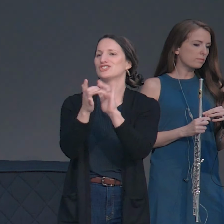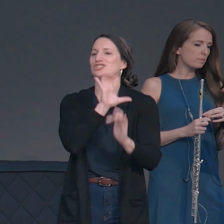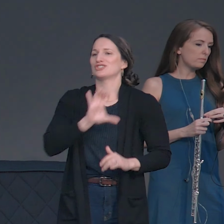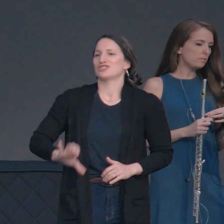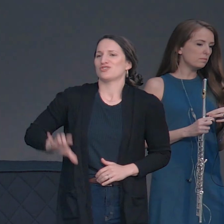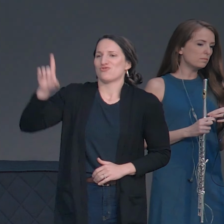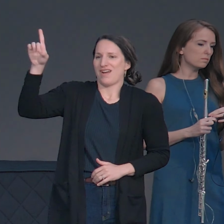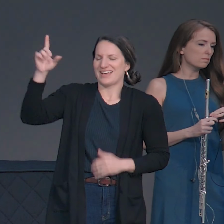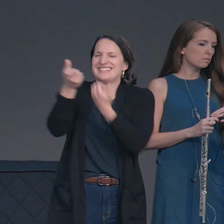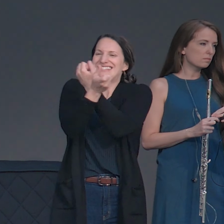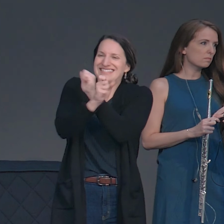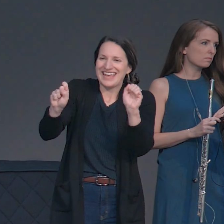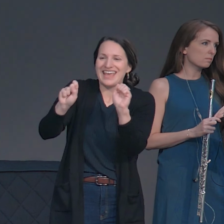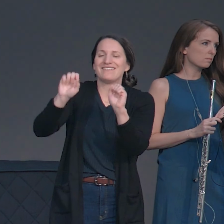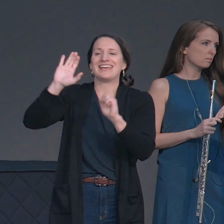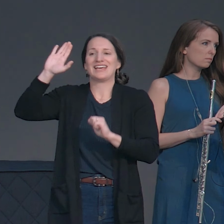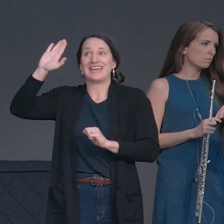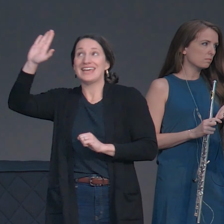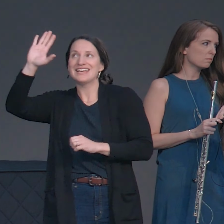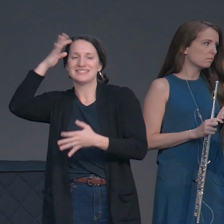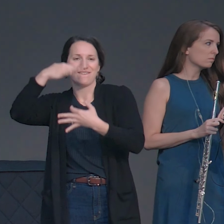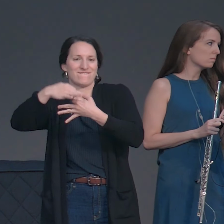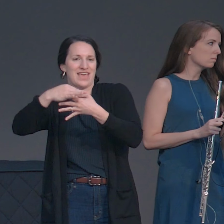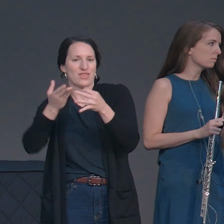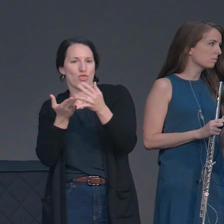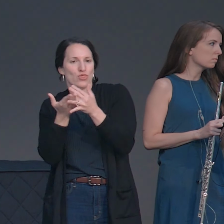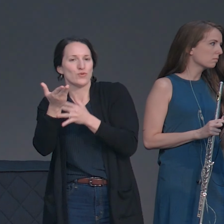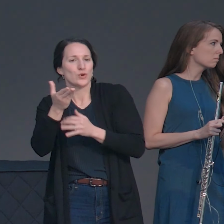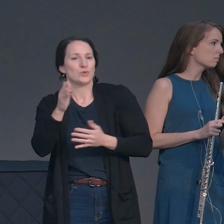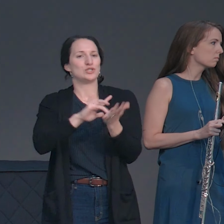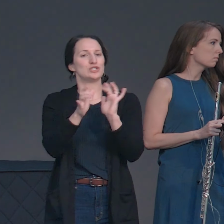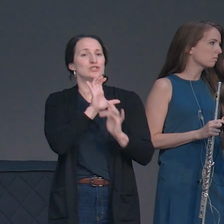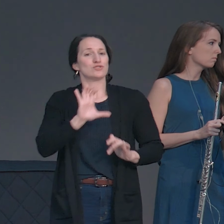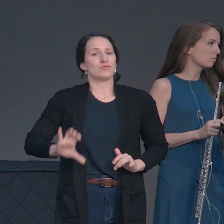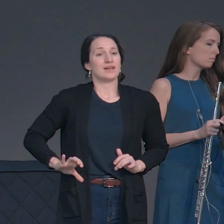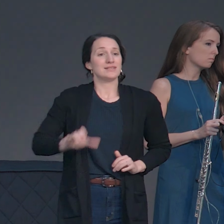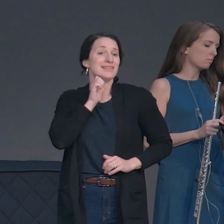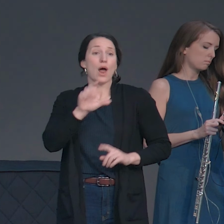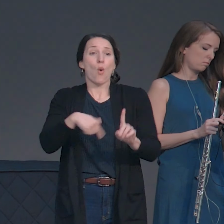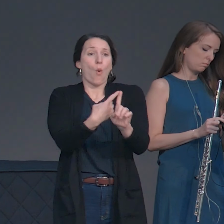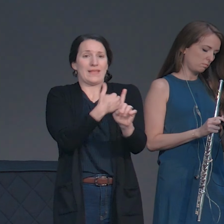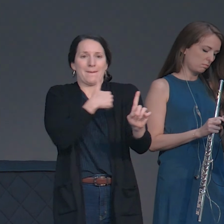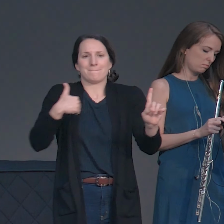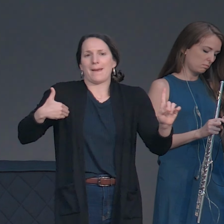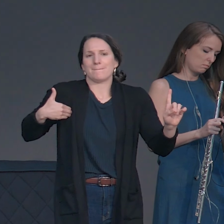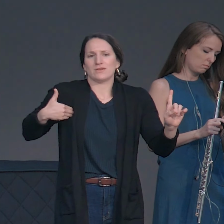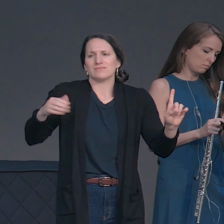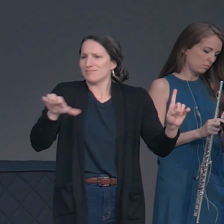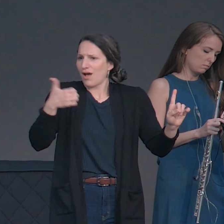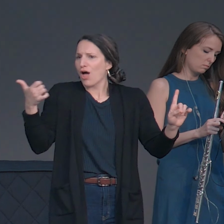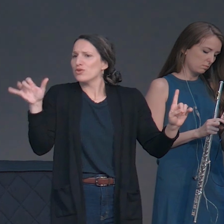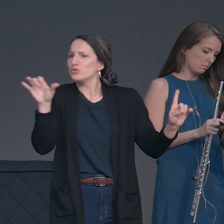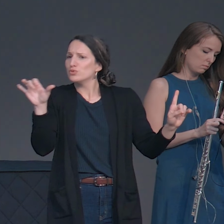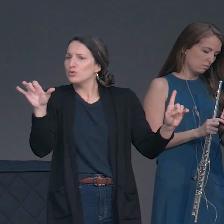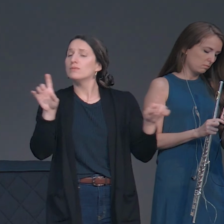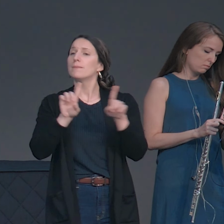grace through faith. It's not just for people who are members of Countryside. But what if you are